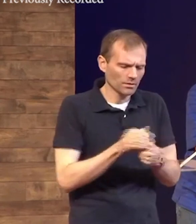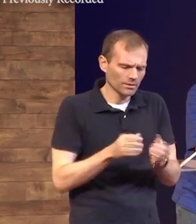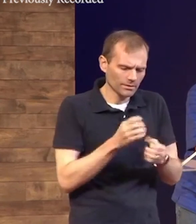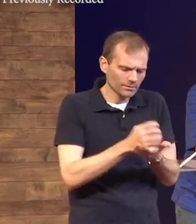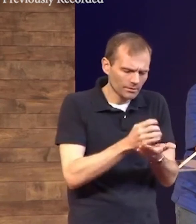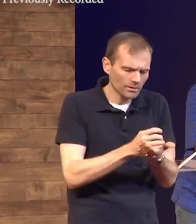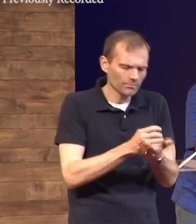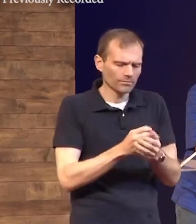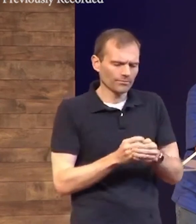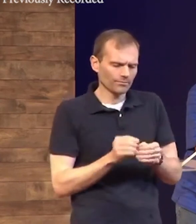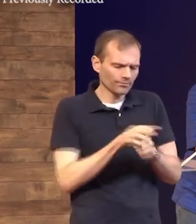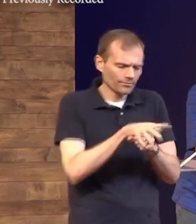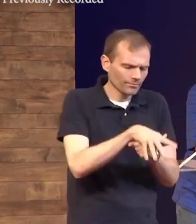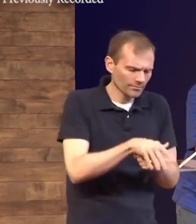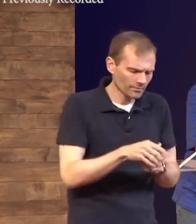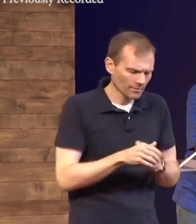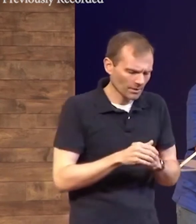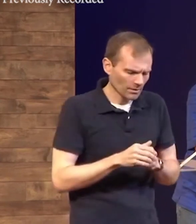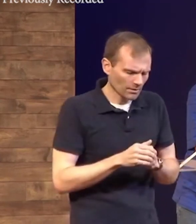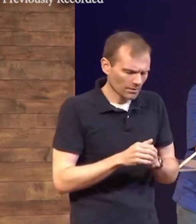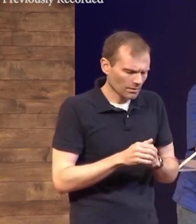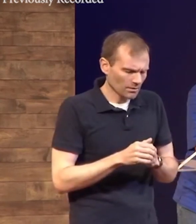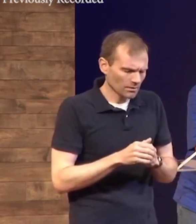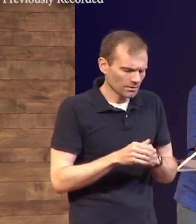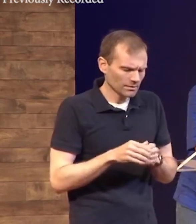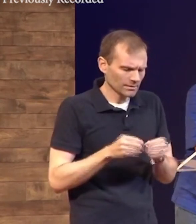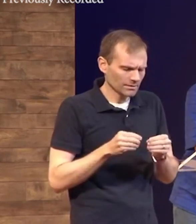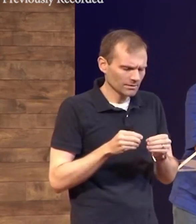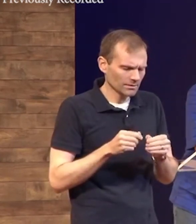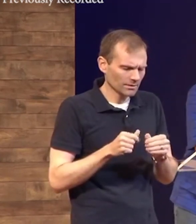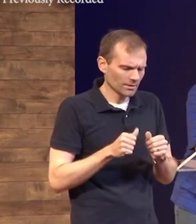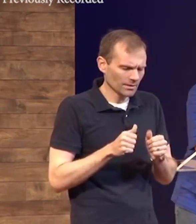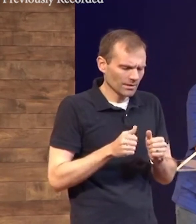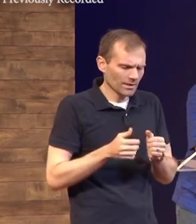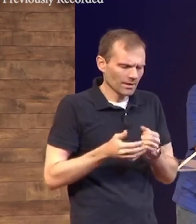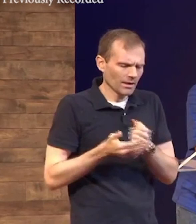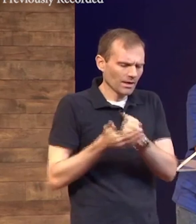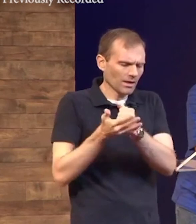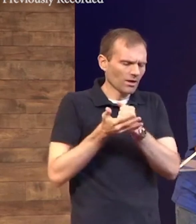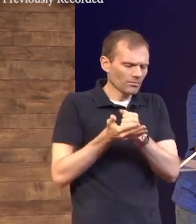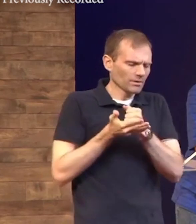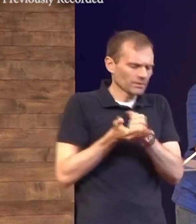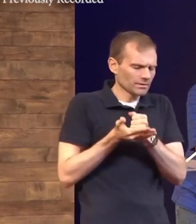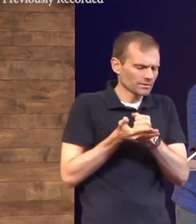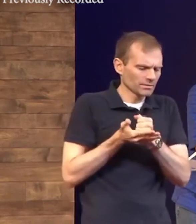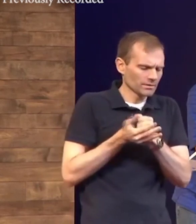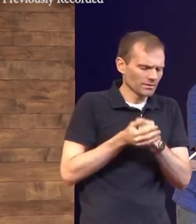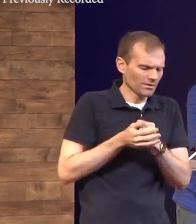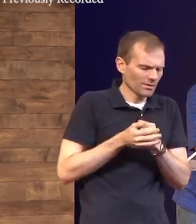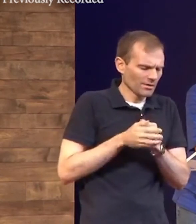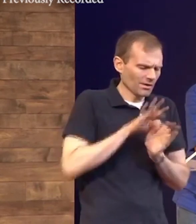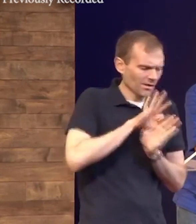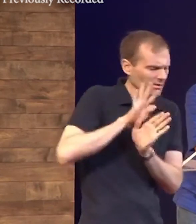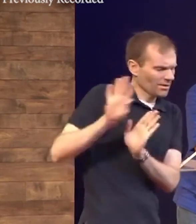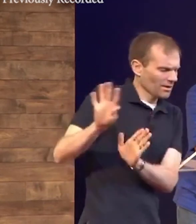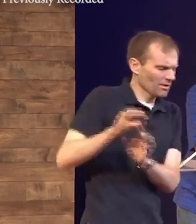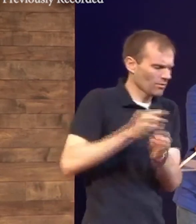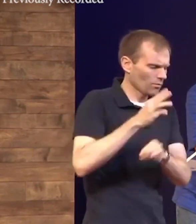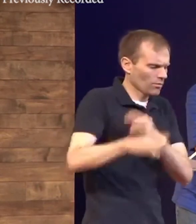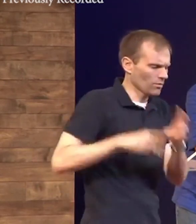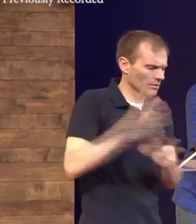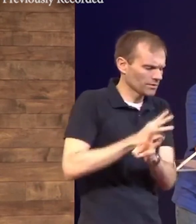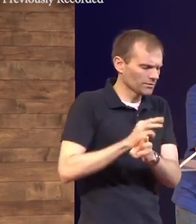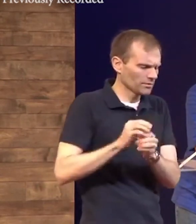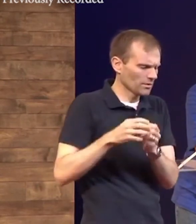to let us not let the world drain us and to let us not take you for granted in a way that makes